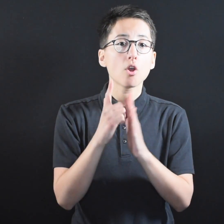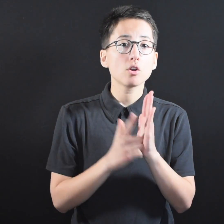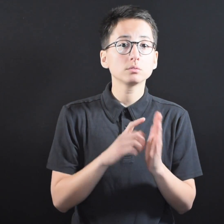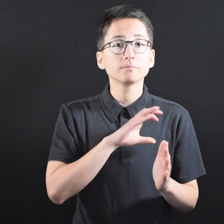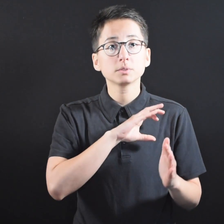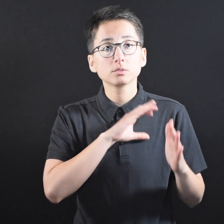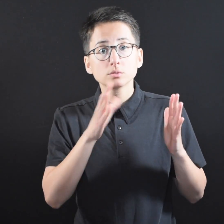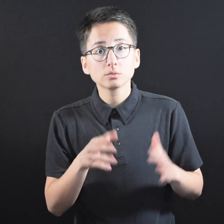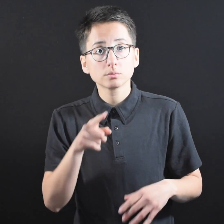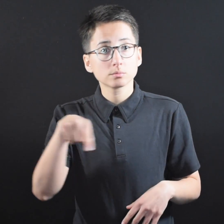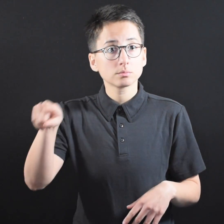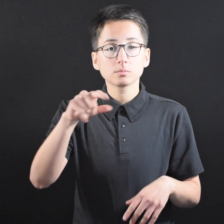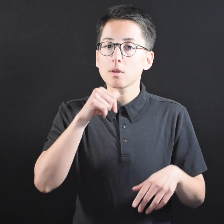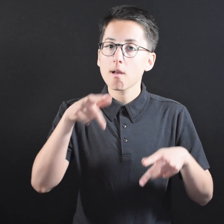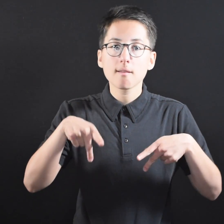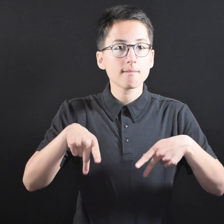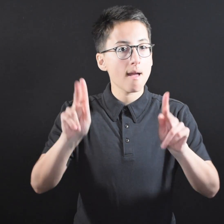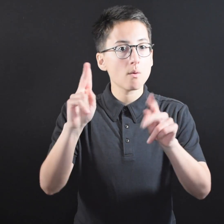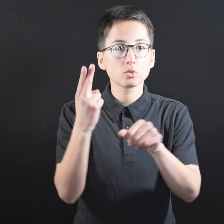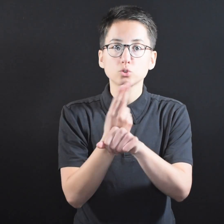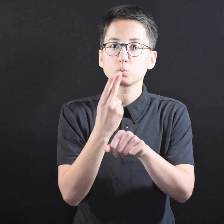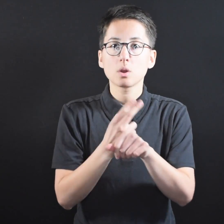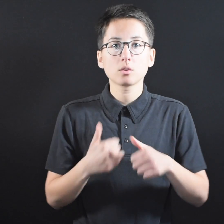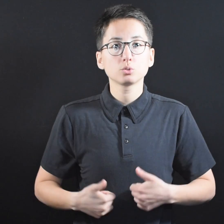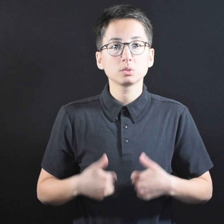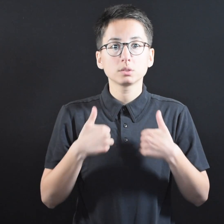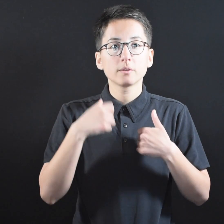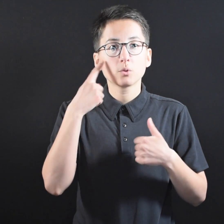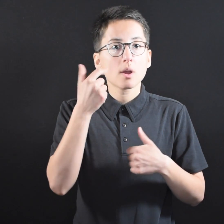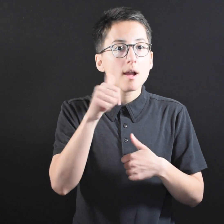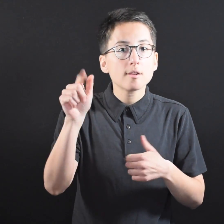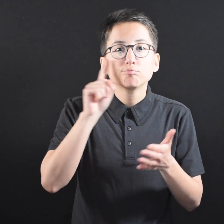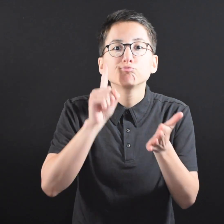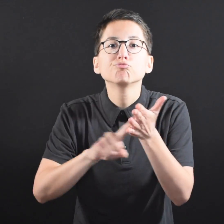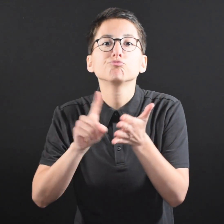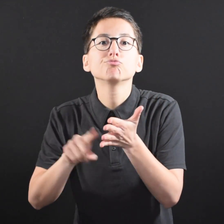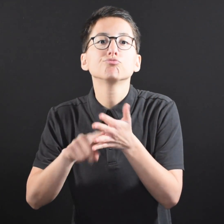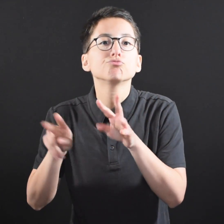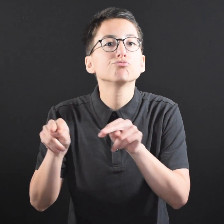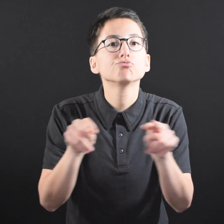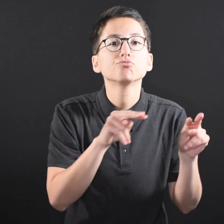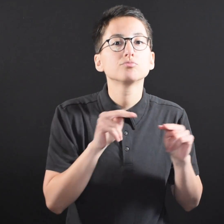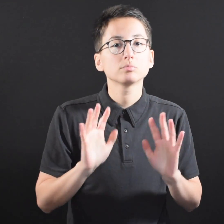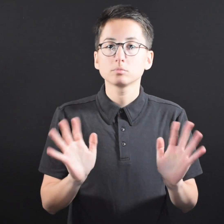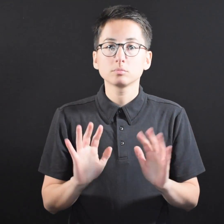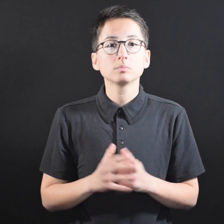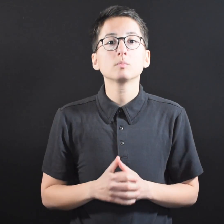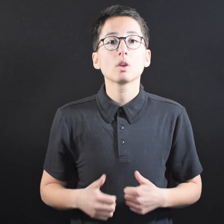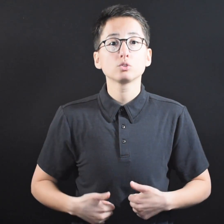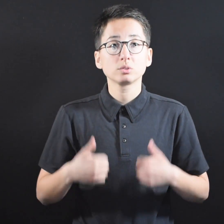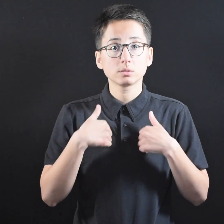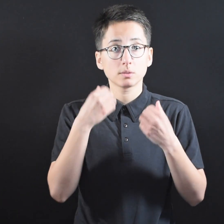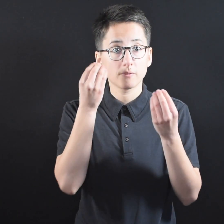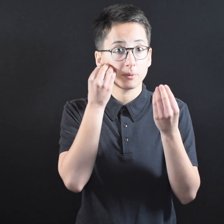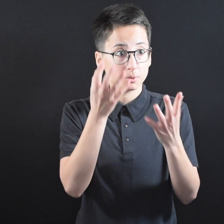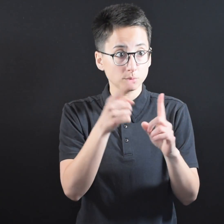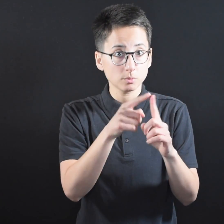Law enforcement is not allowed to use these addresses for any investigations, and address information is removed